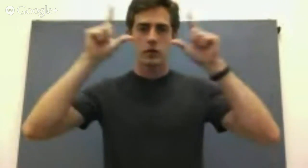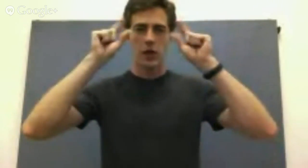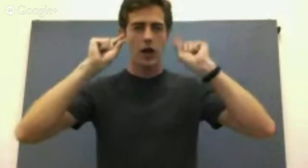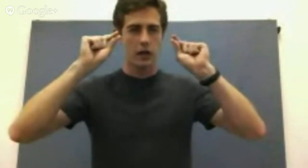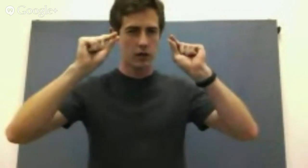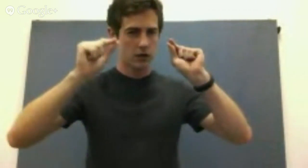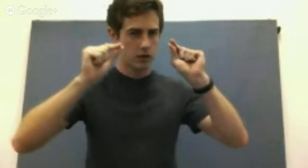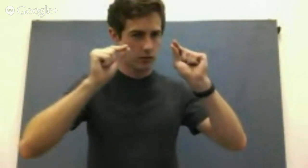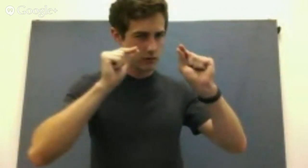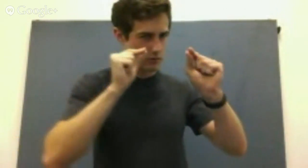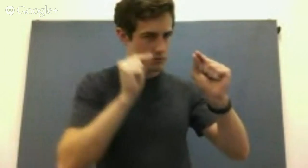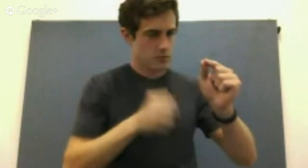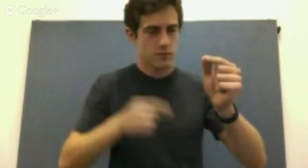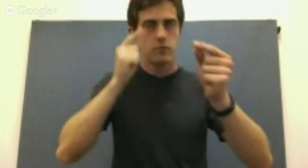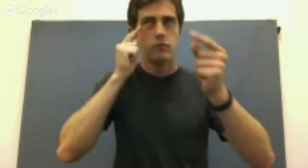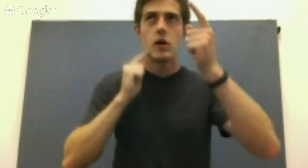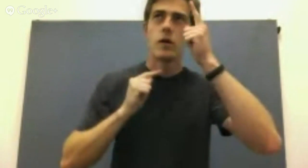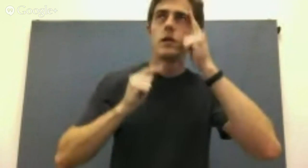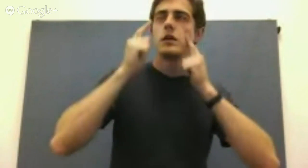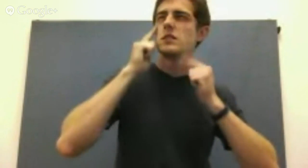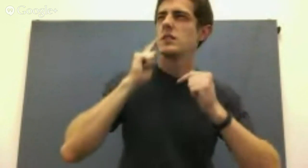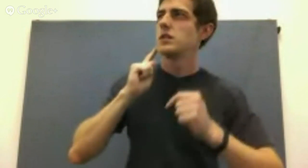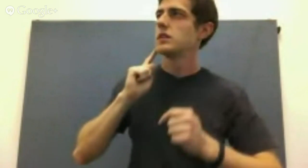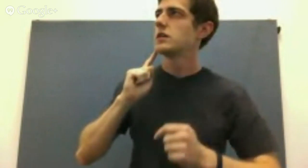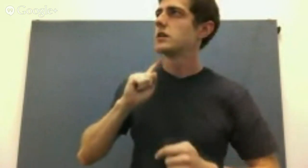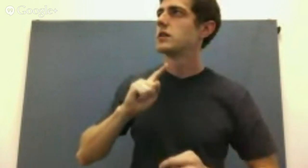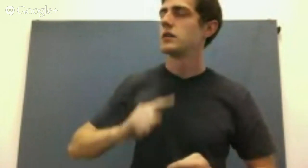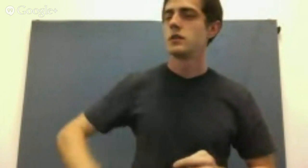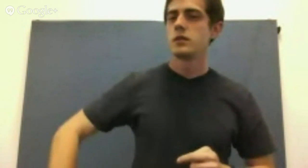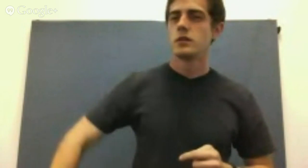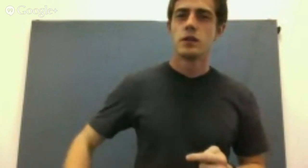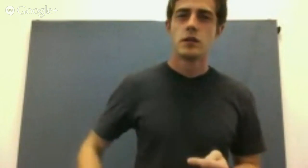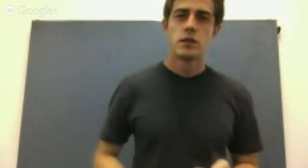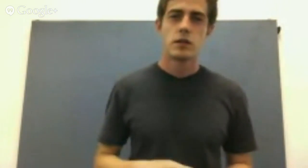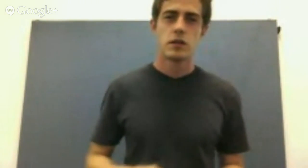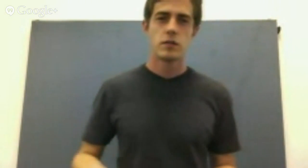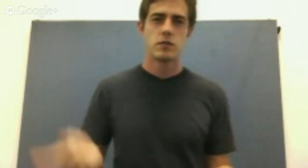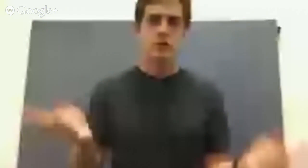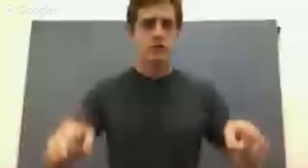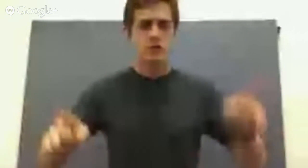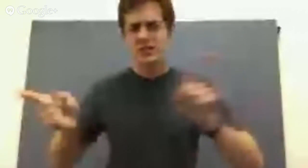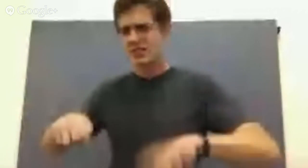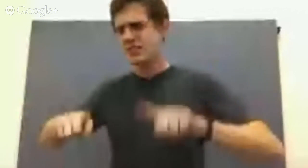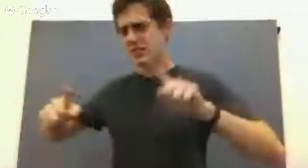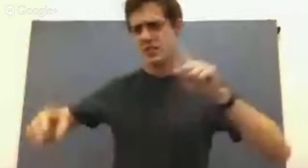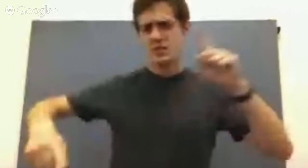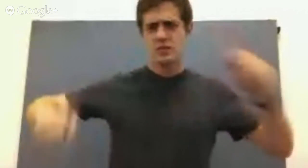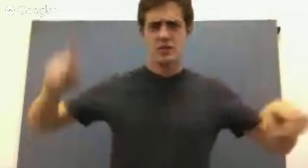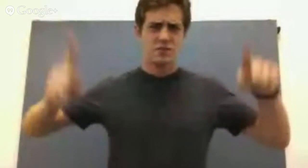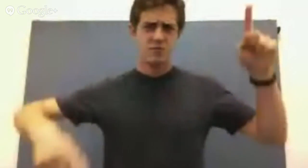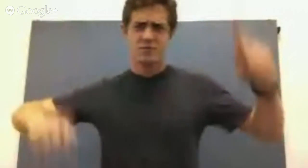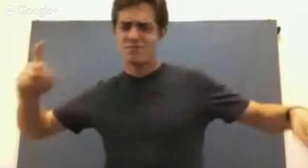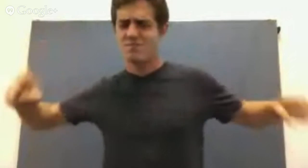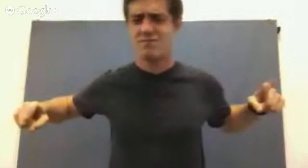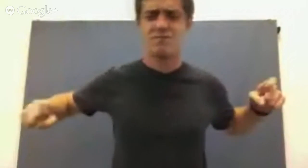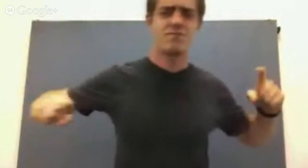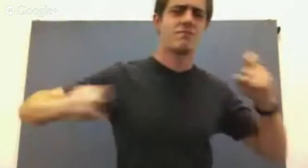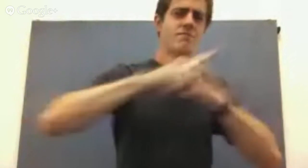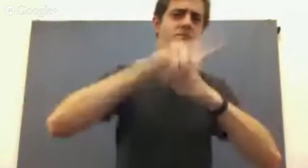Close eyes, falling tears, different things about